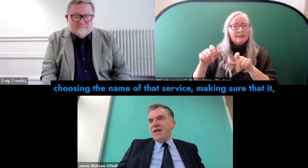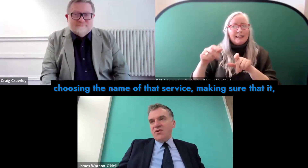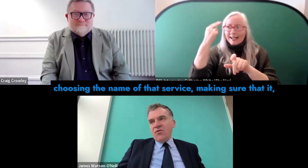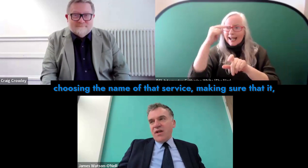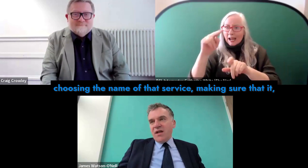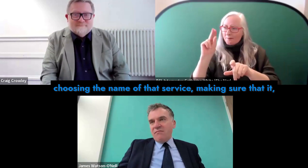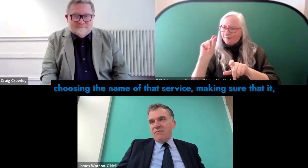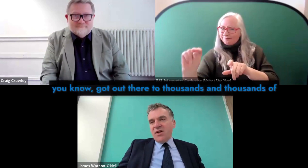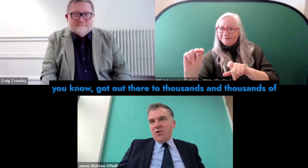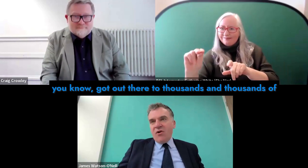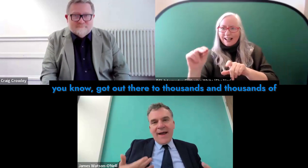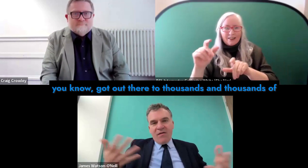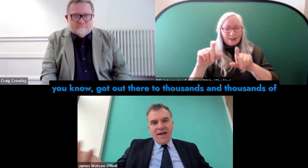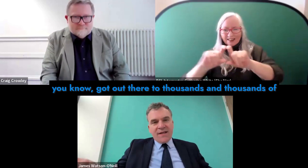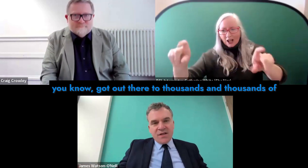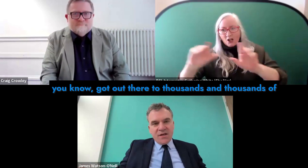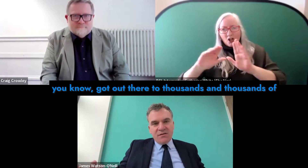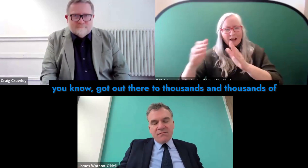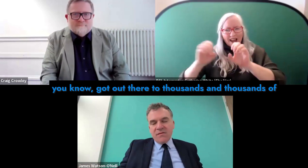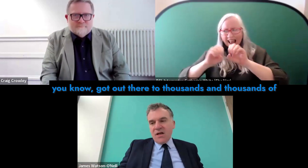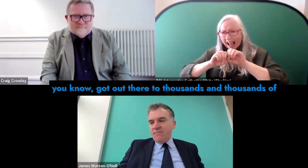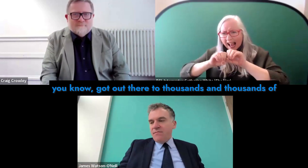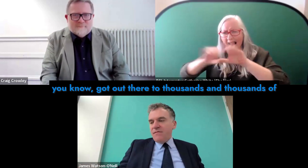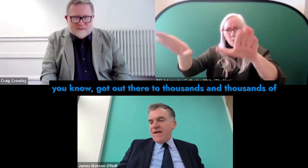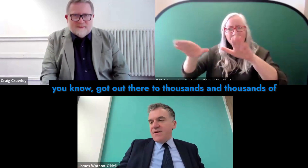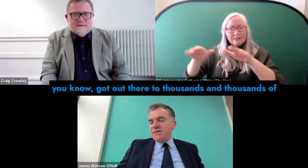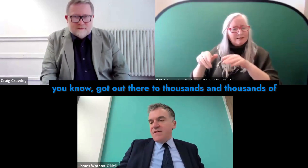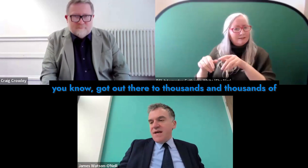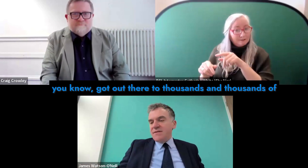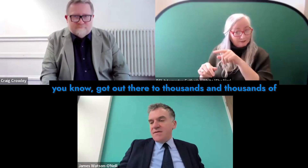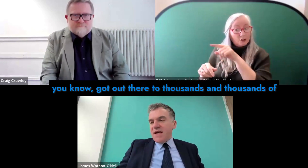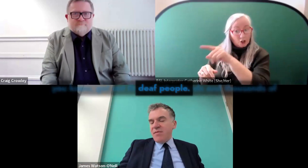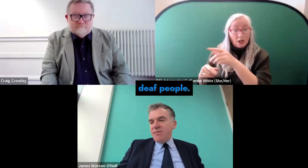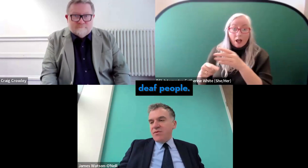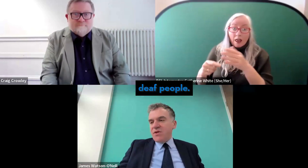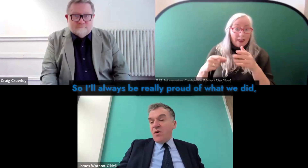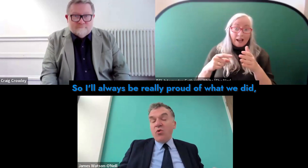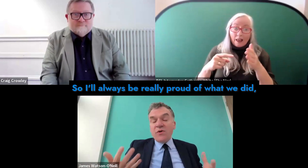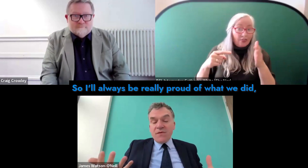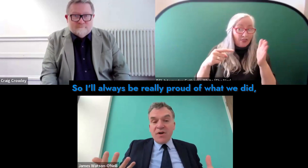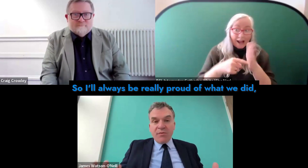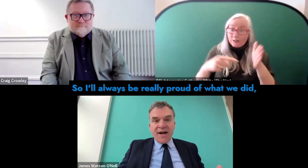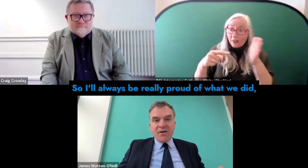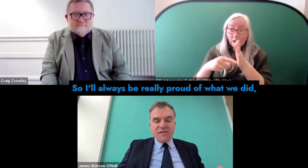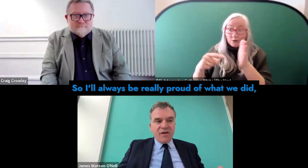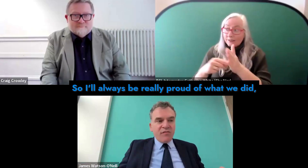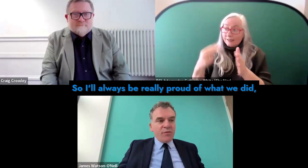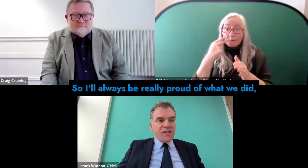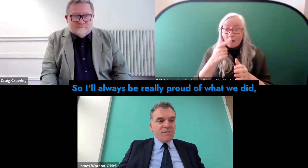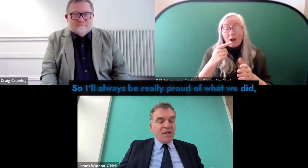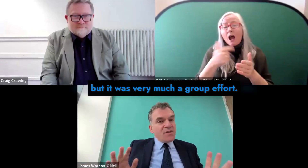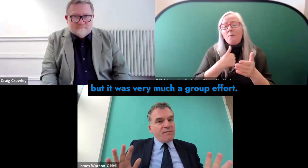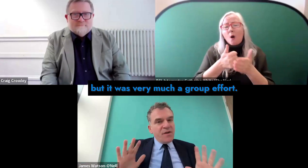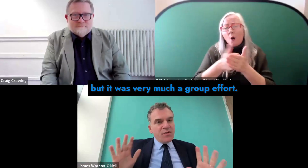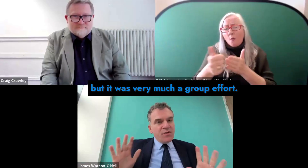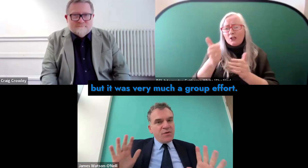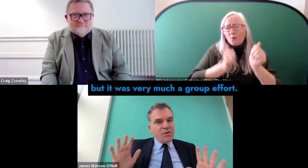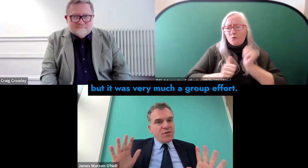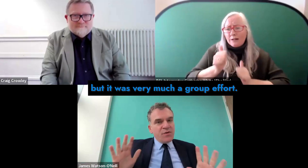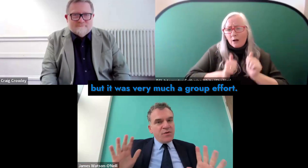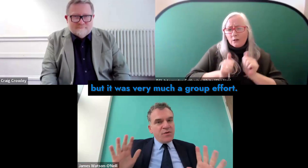service, making sure that it, got out there to thousands and thousands of deaf people. So I'll always be really proud of what we did, but it